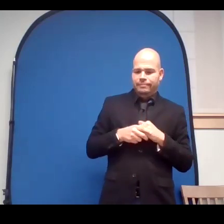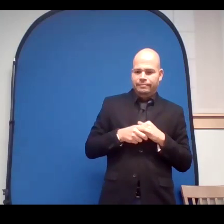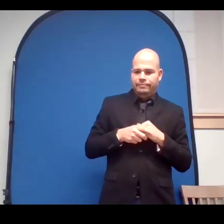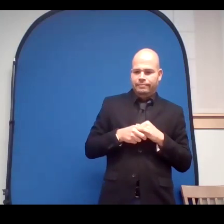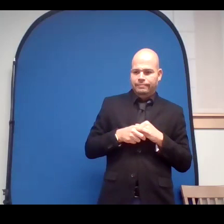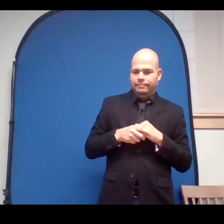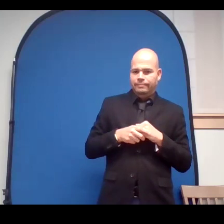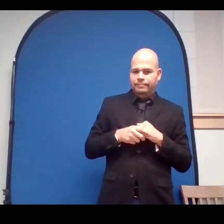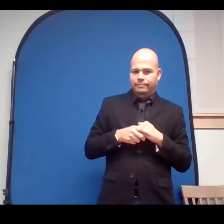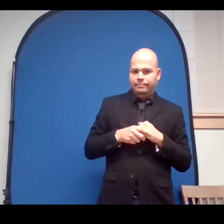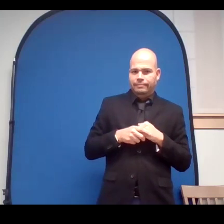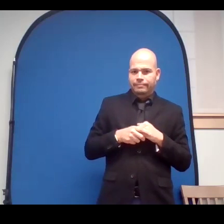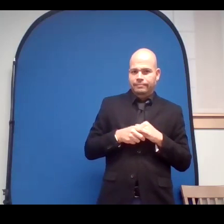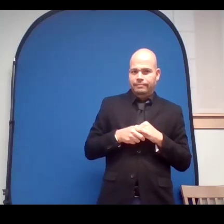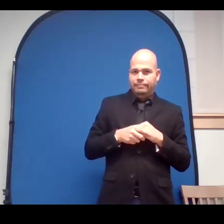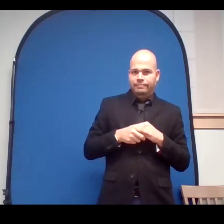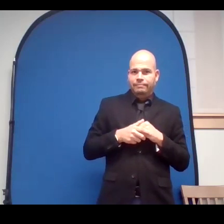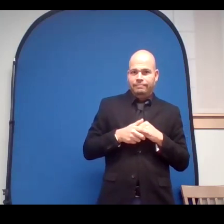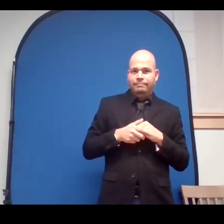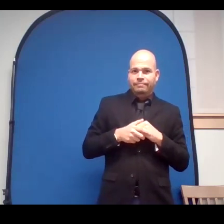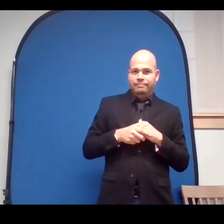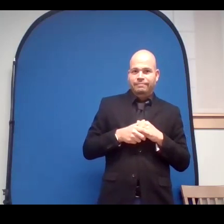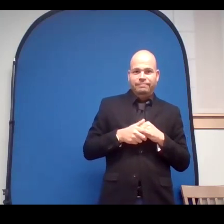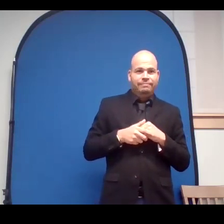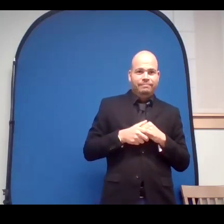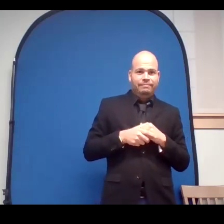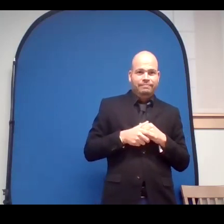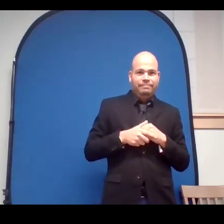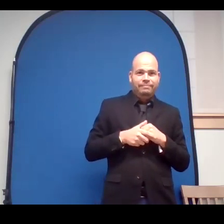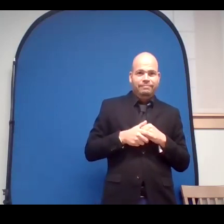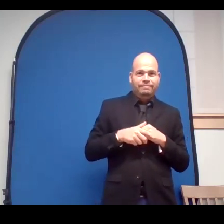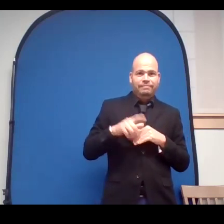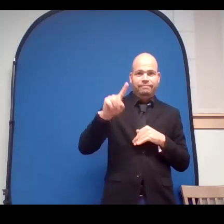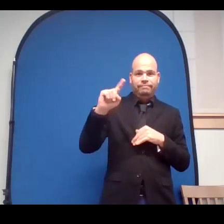well, that would have came from from First Sergeant Mote's testimony that,